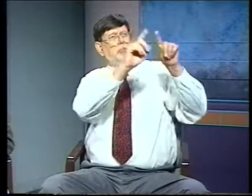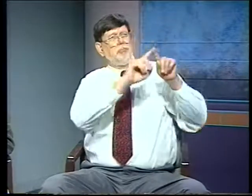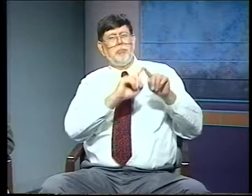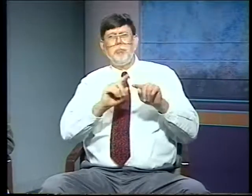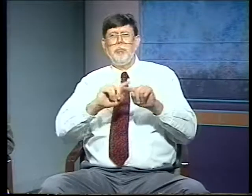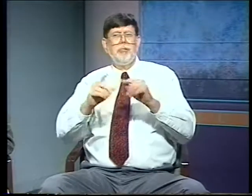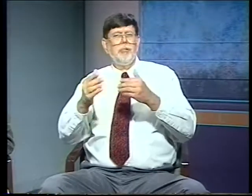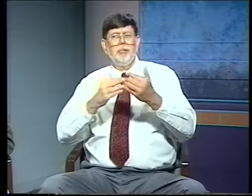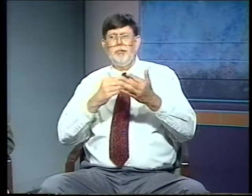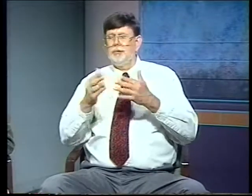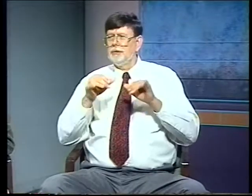of course,